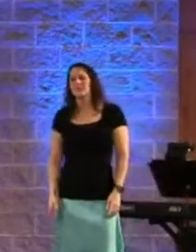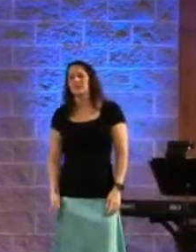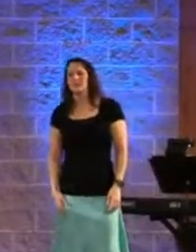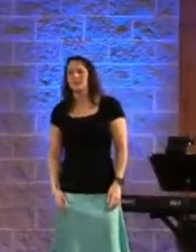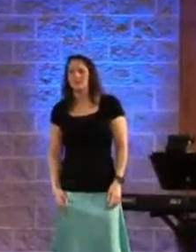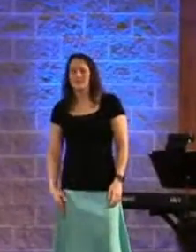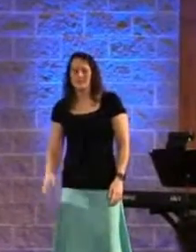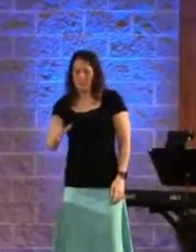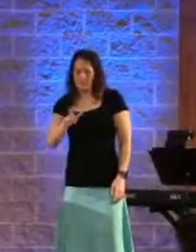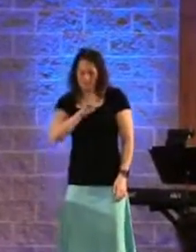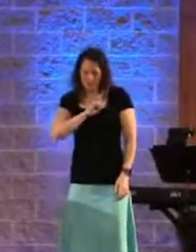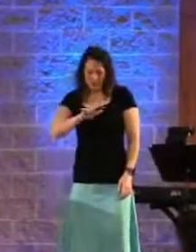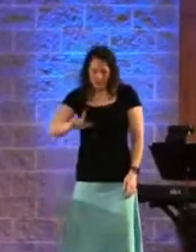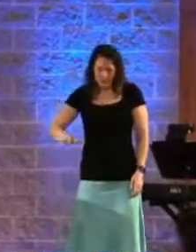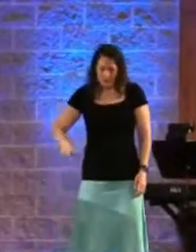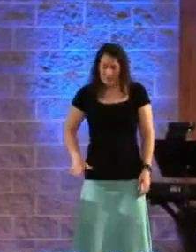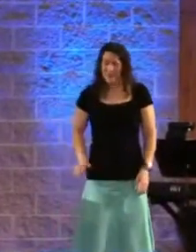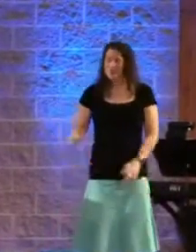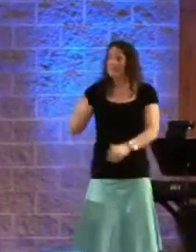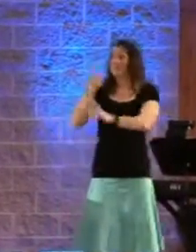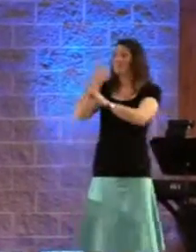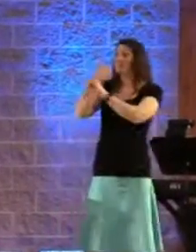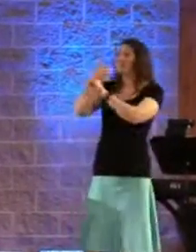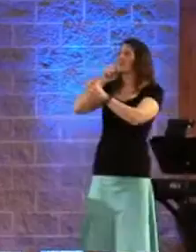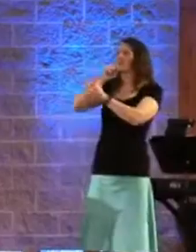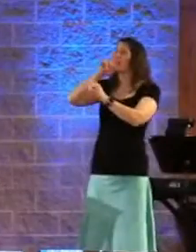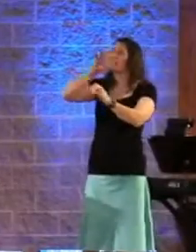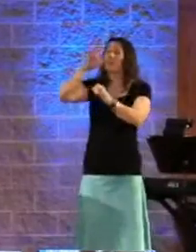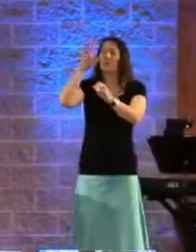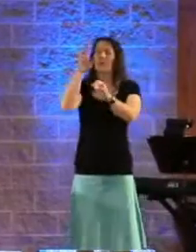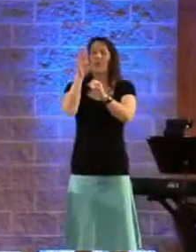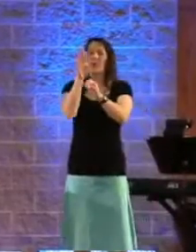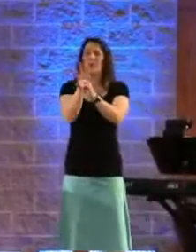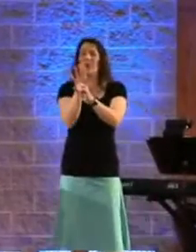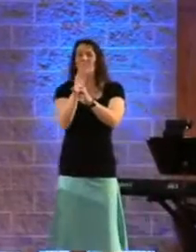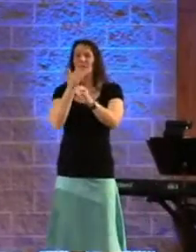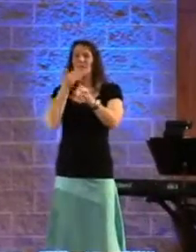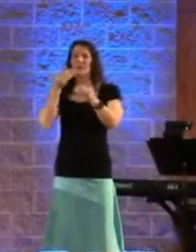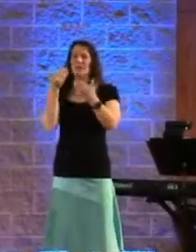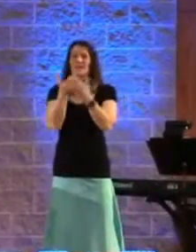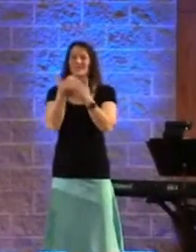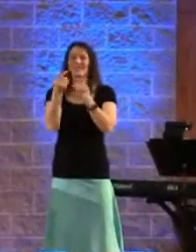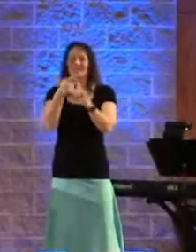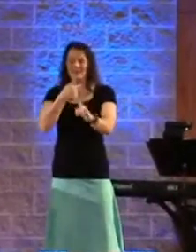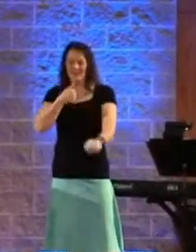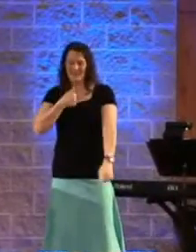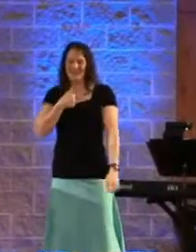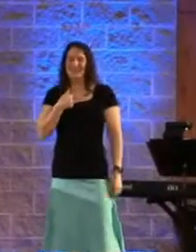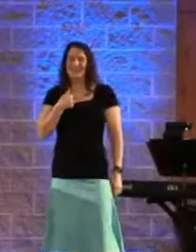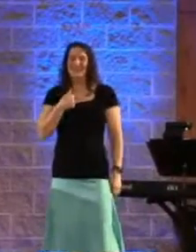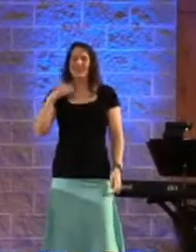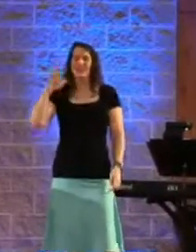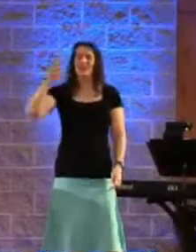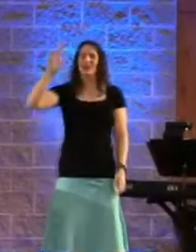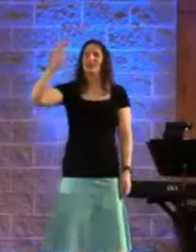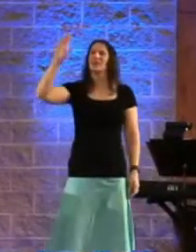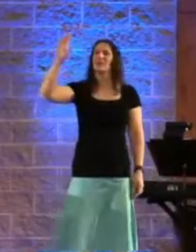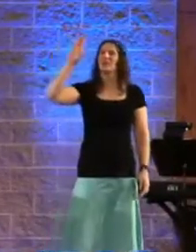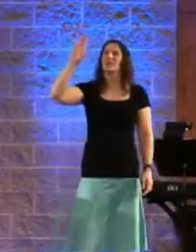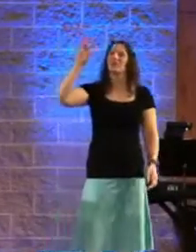grace. The Lord has promised. It's good to me,